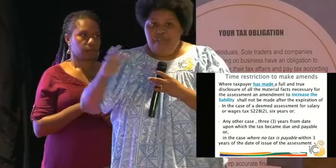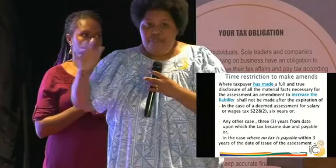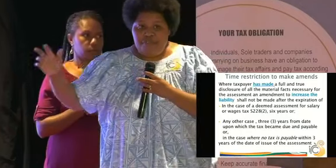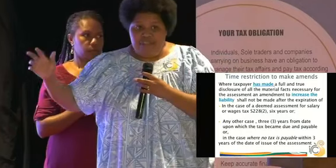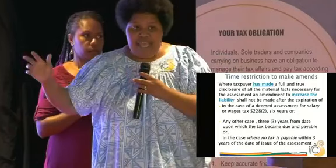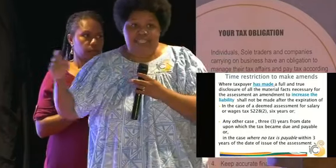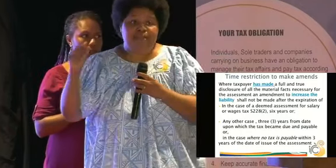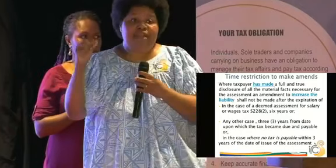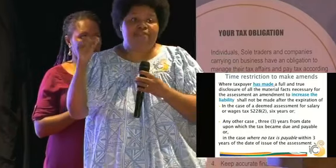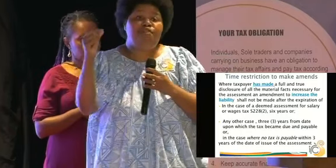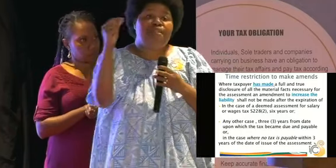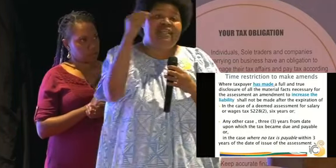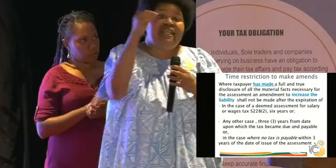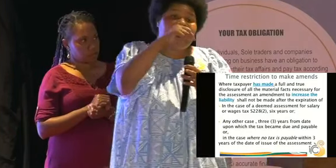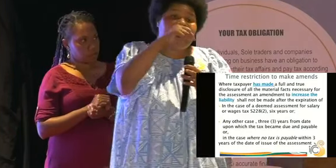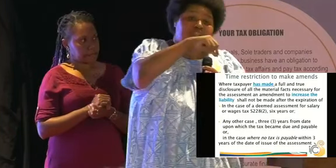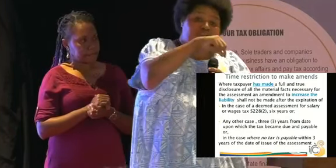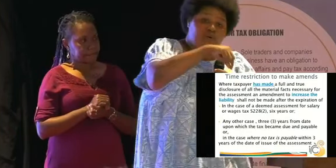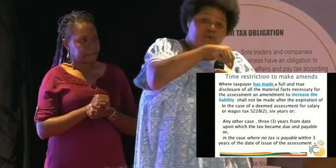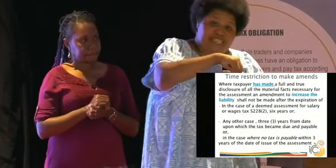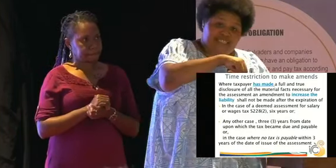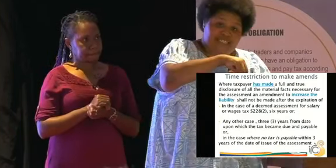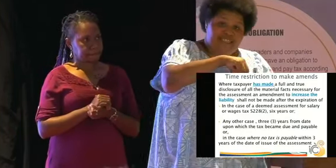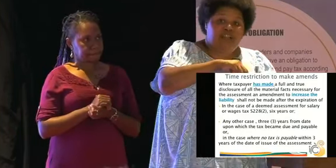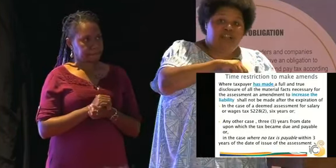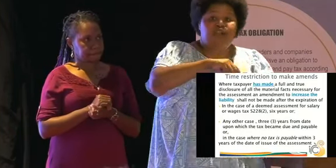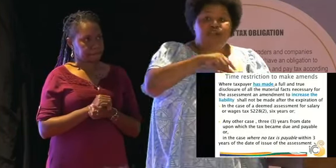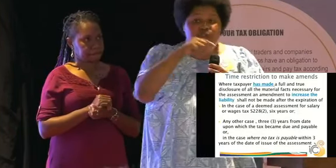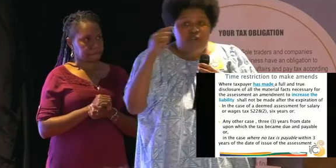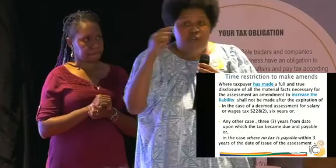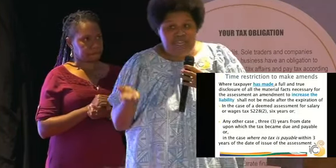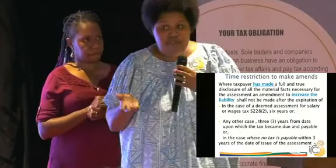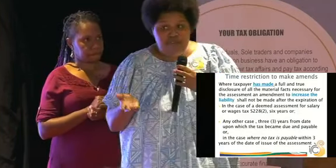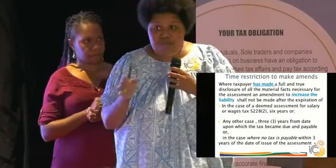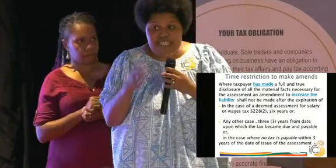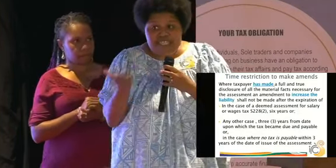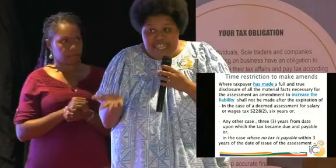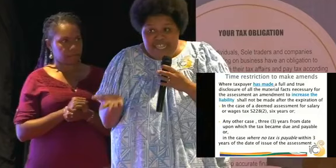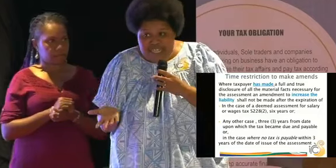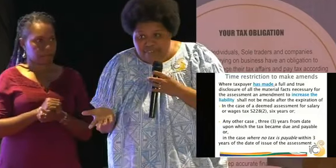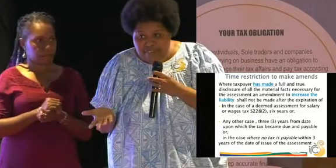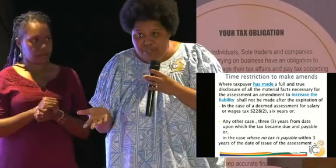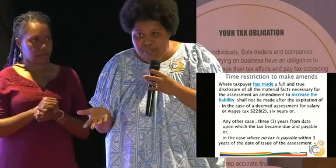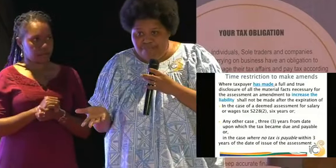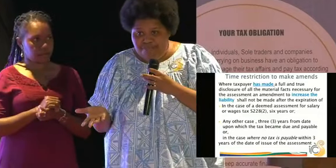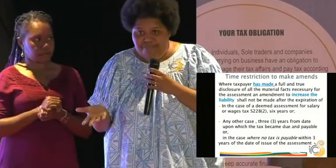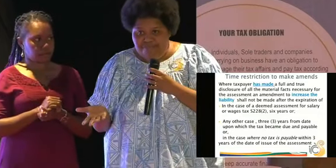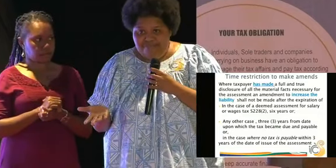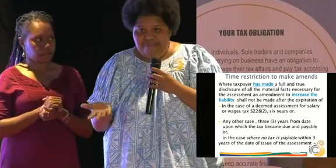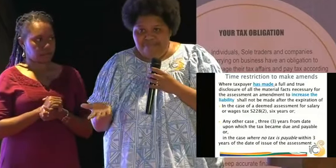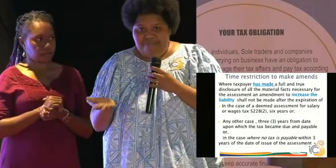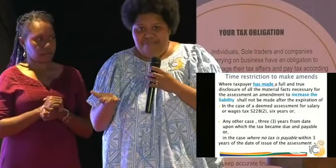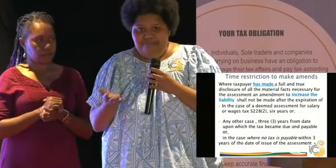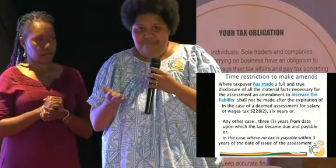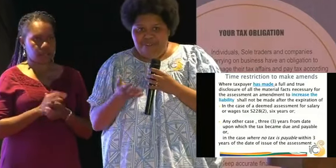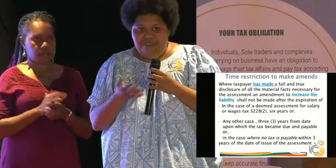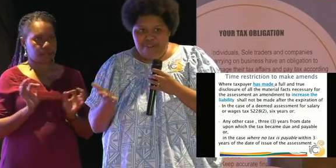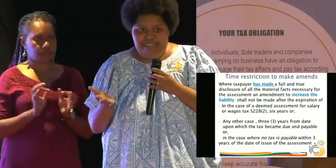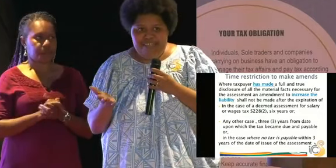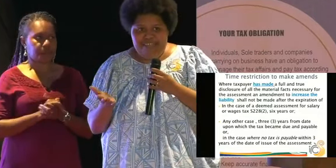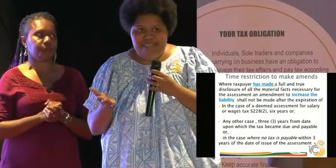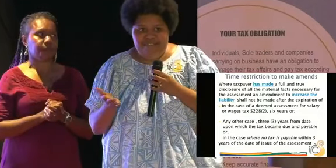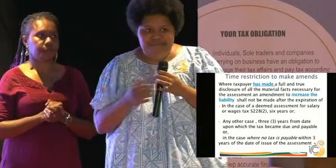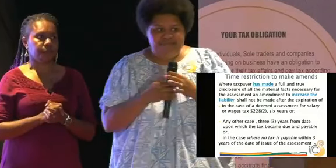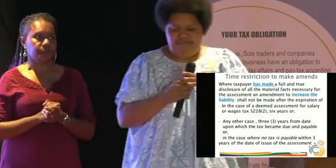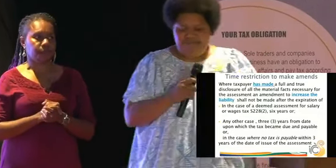have 3 years, but from the date of the notice, not when it falls due, because there's nothing that fell due. You